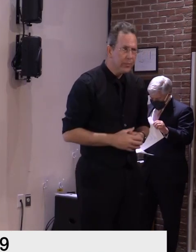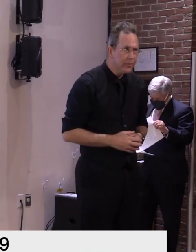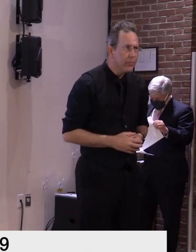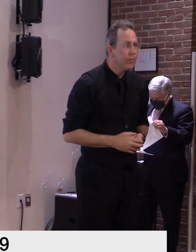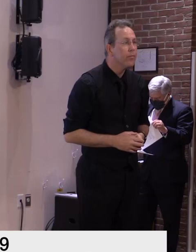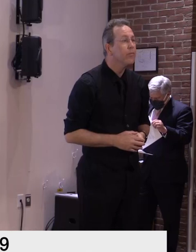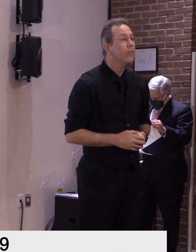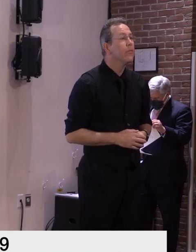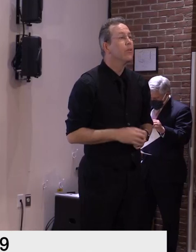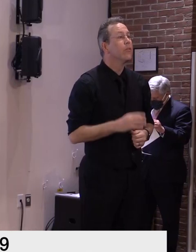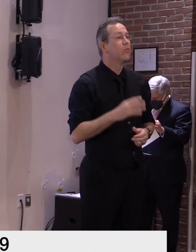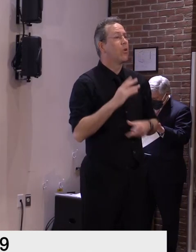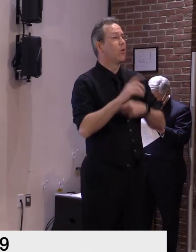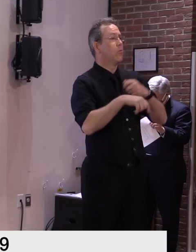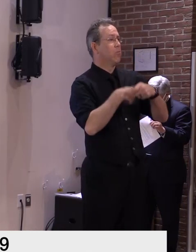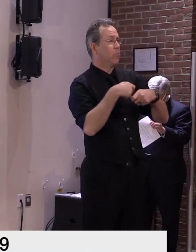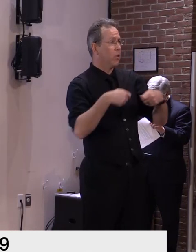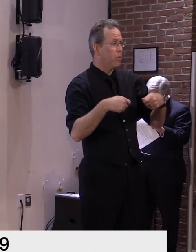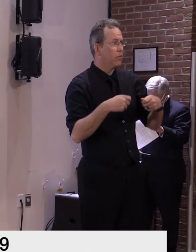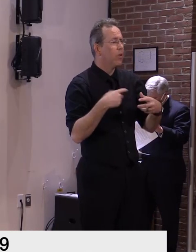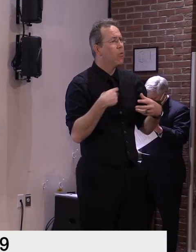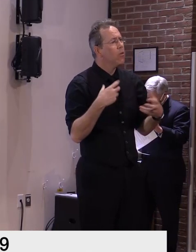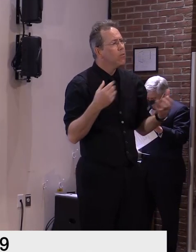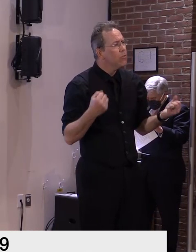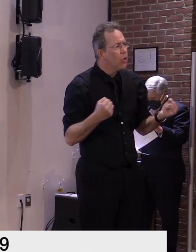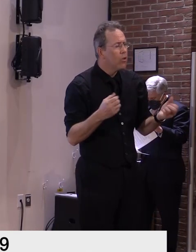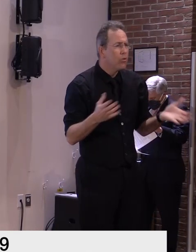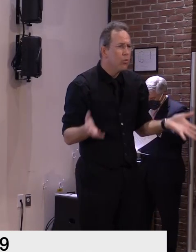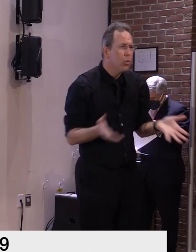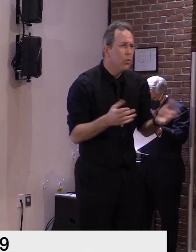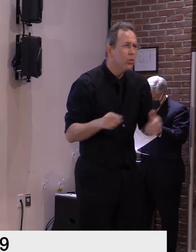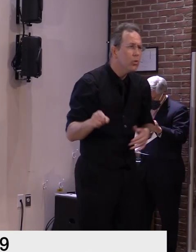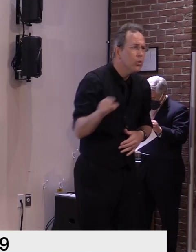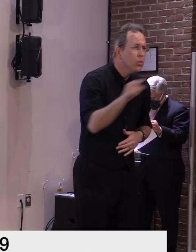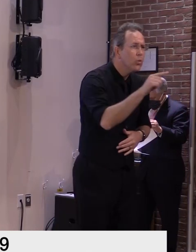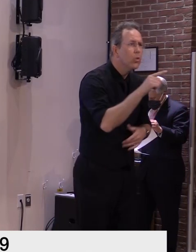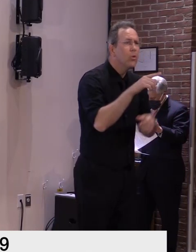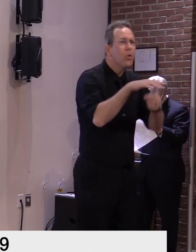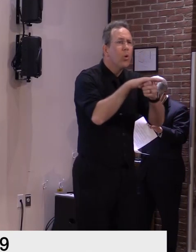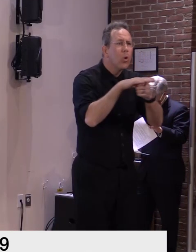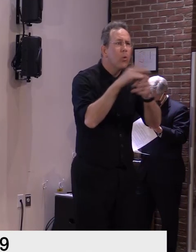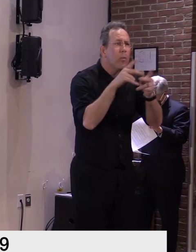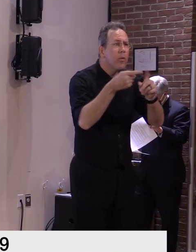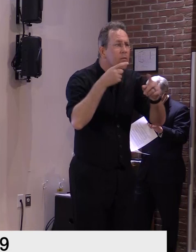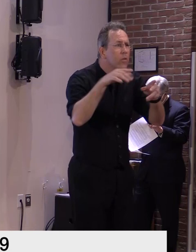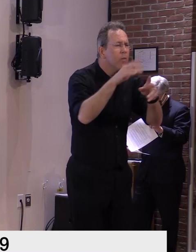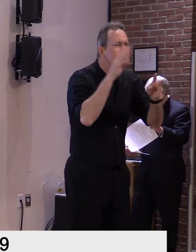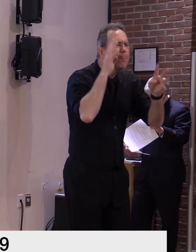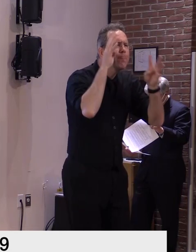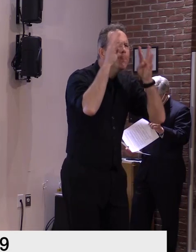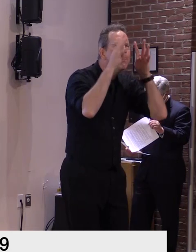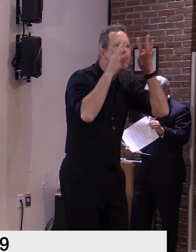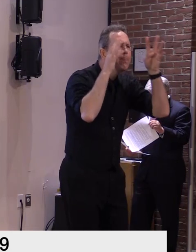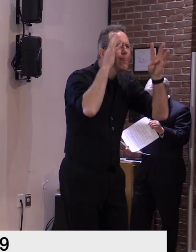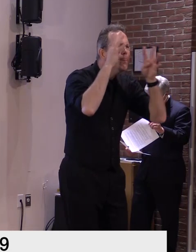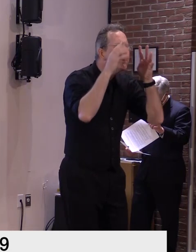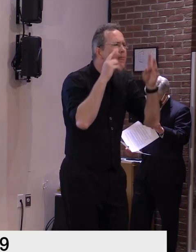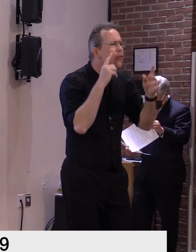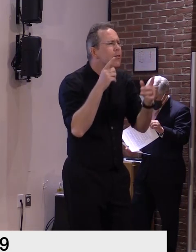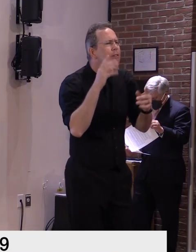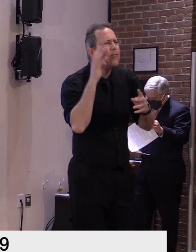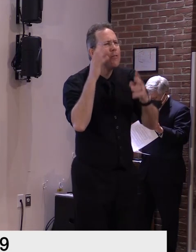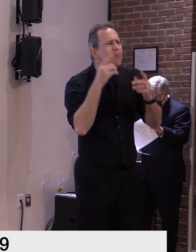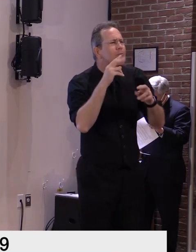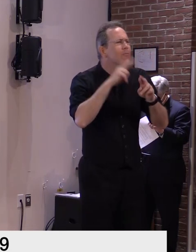encourage our local school districts and community organizations to collaborate in designing and offering innovative, enriching experiences for